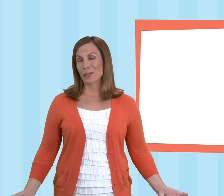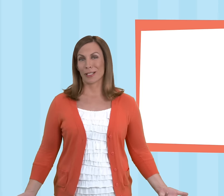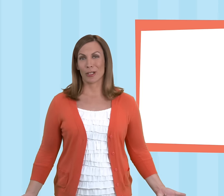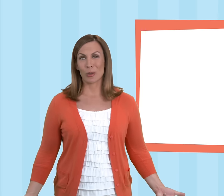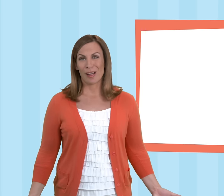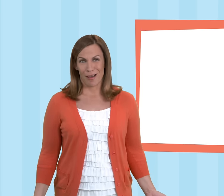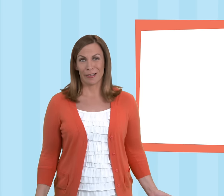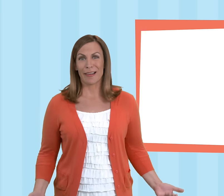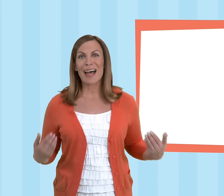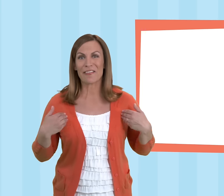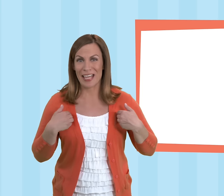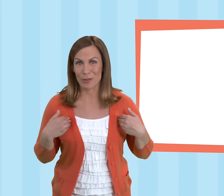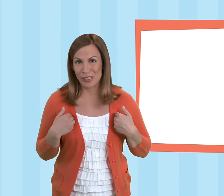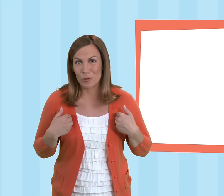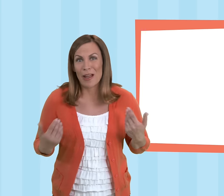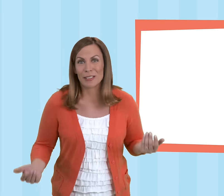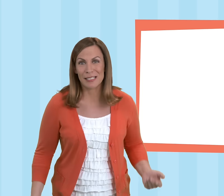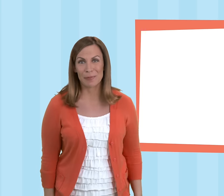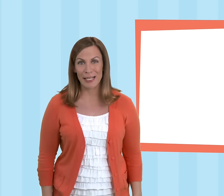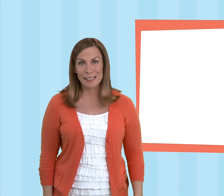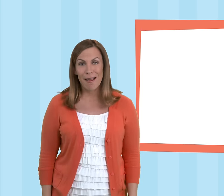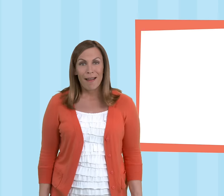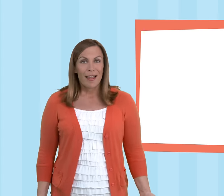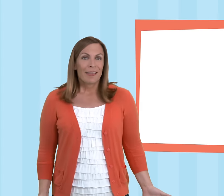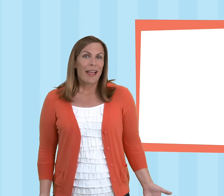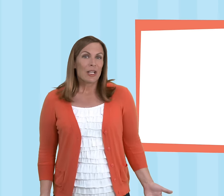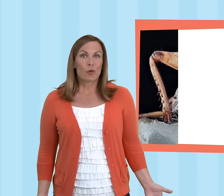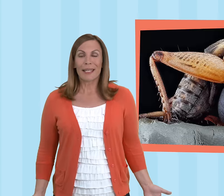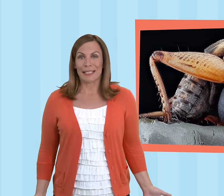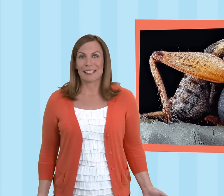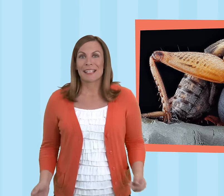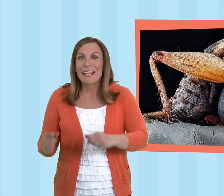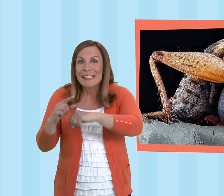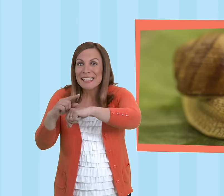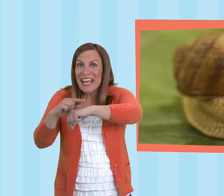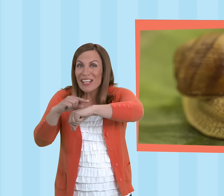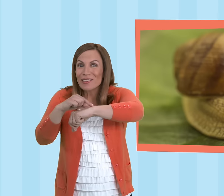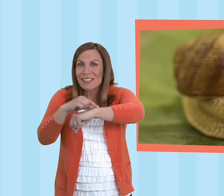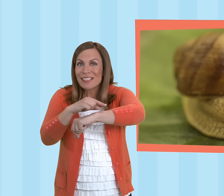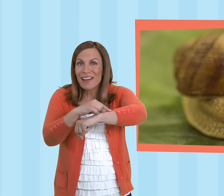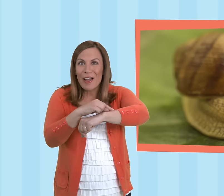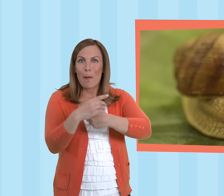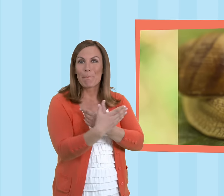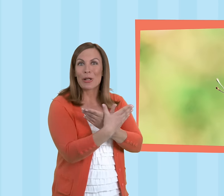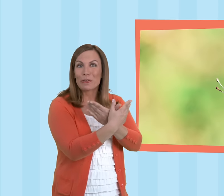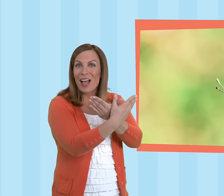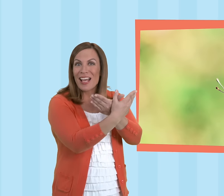Actually, Hugh, a lot of animals have traveled into space, like crickets, snails,